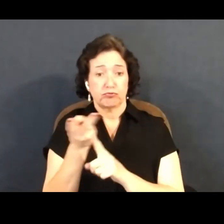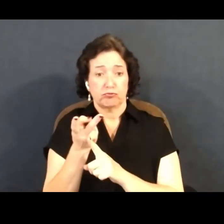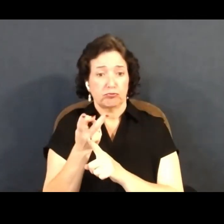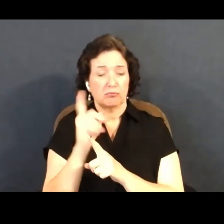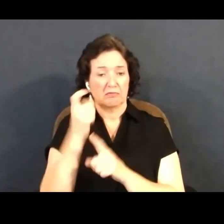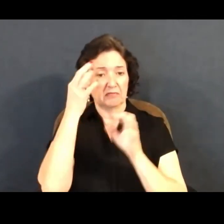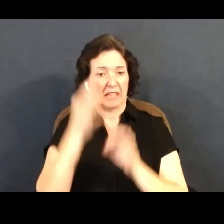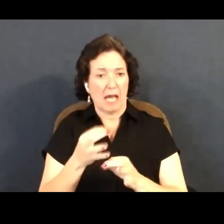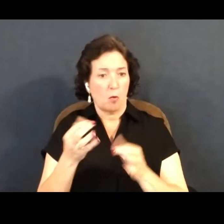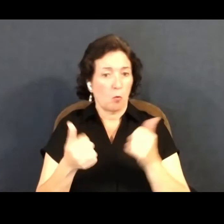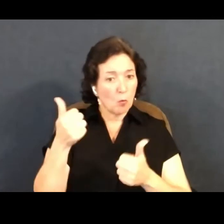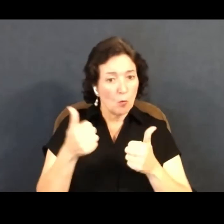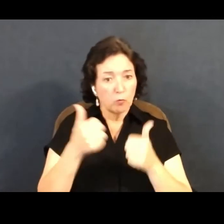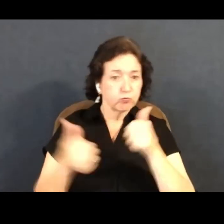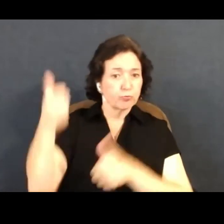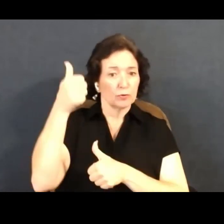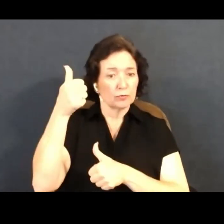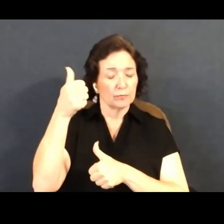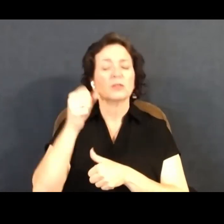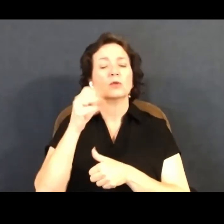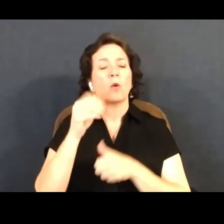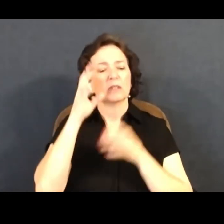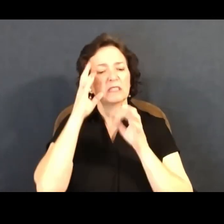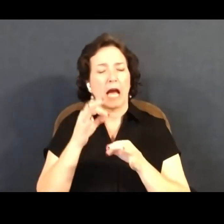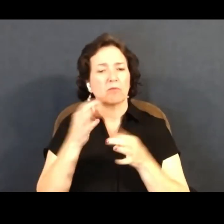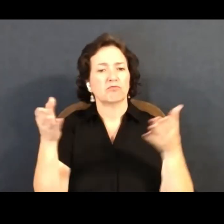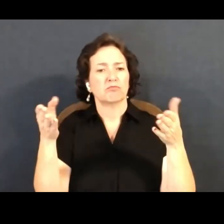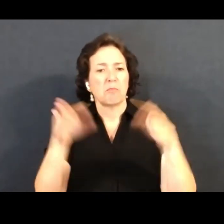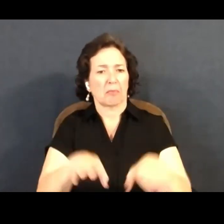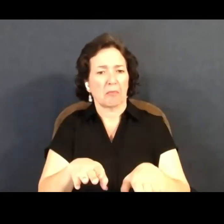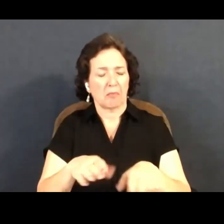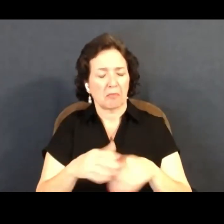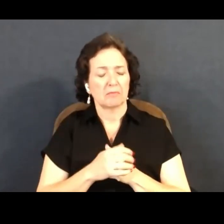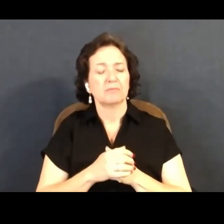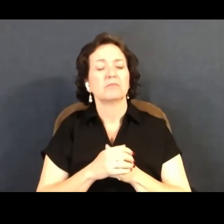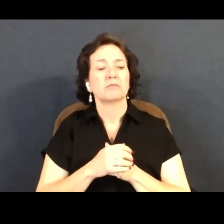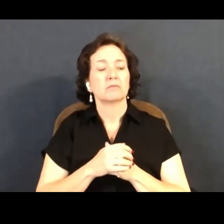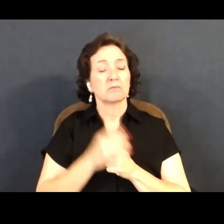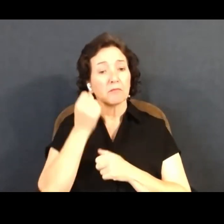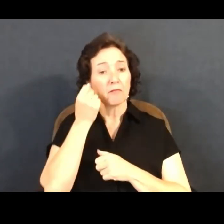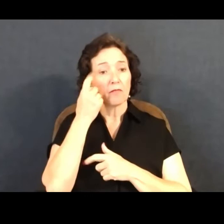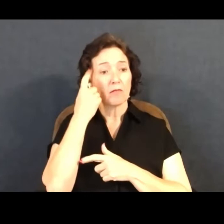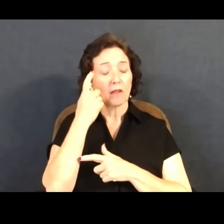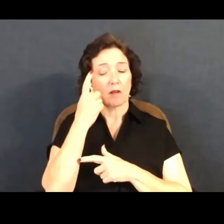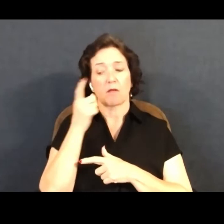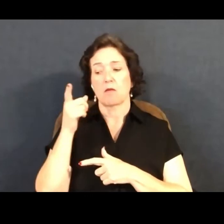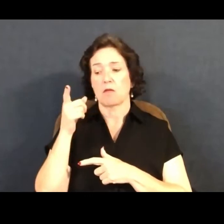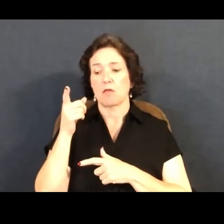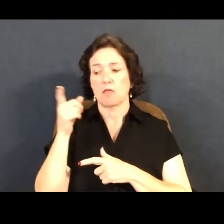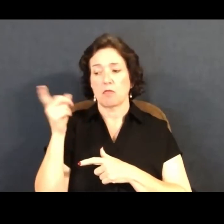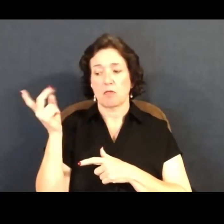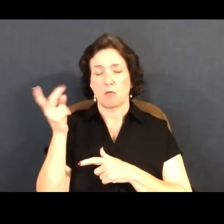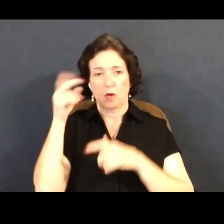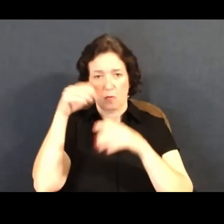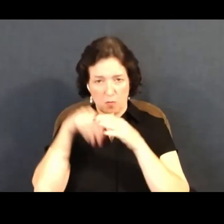was decided that a wager would take place. They would enter in to one of the children in the